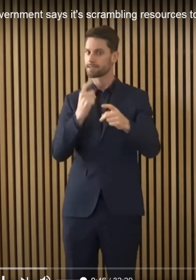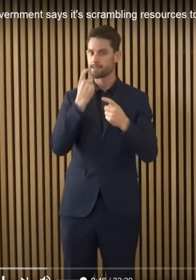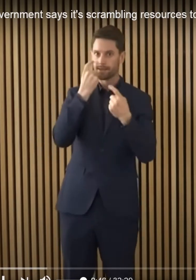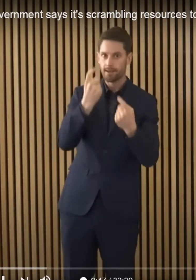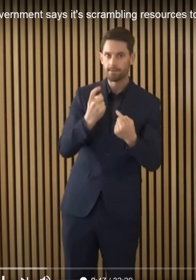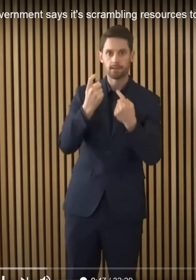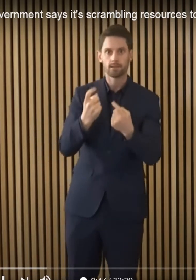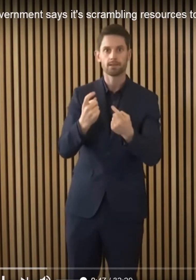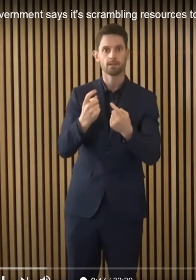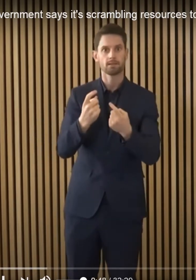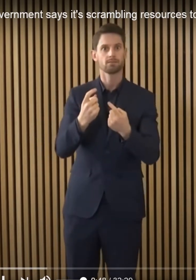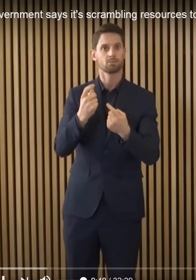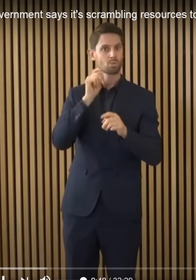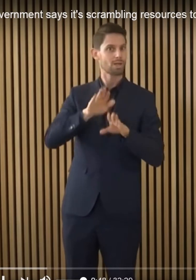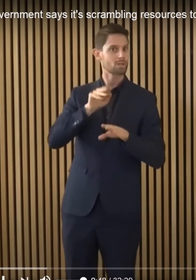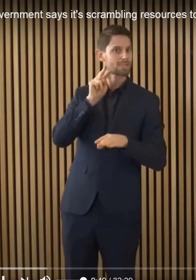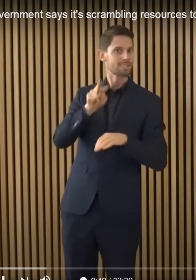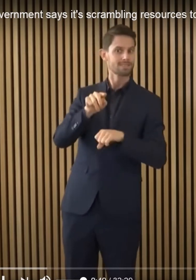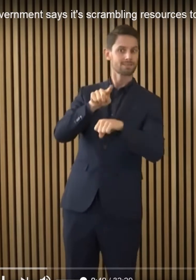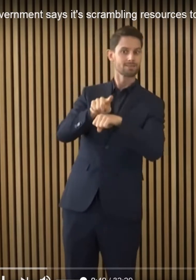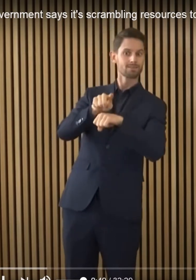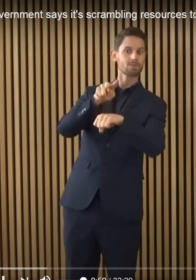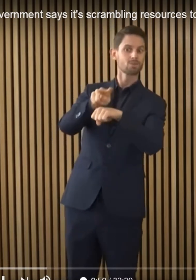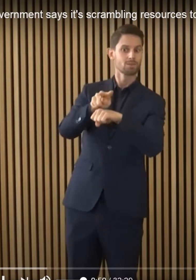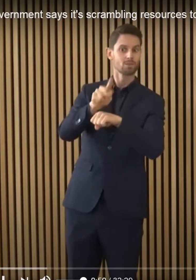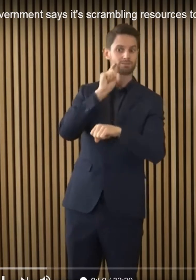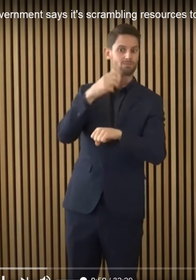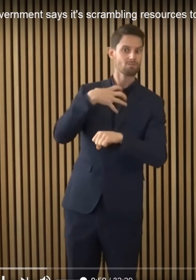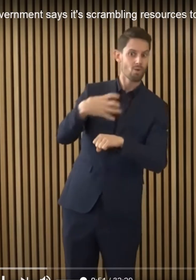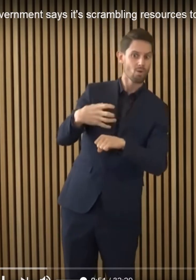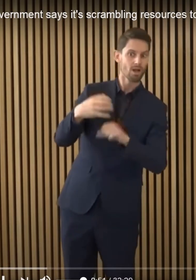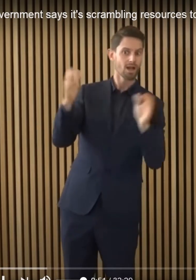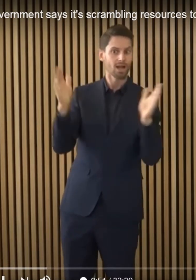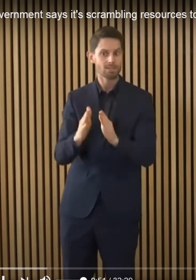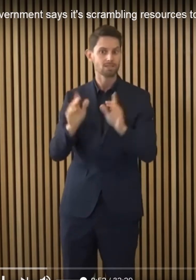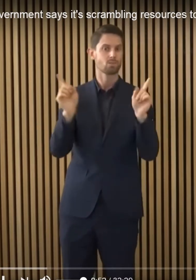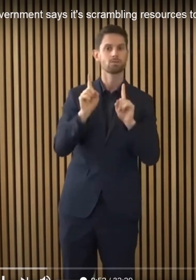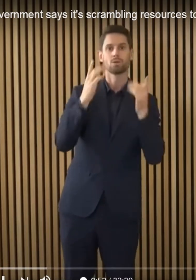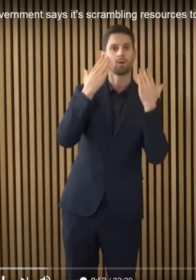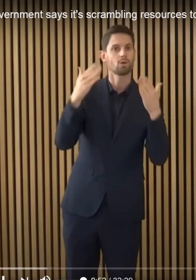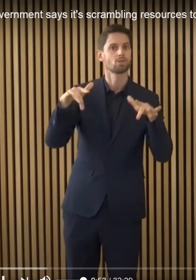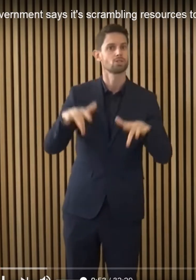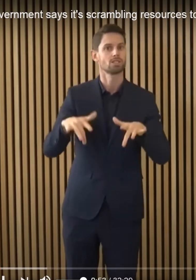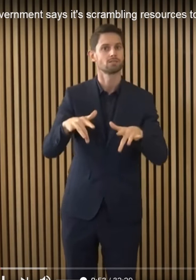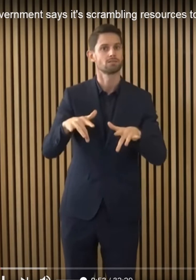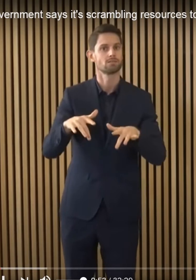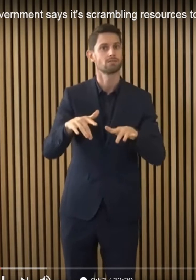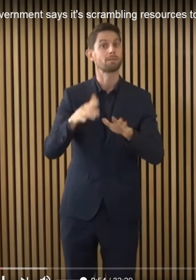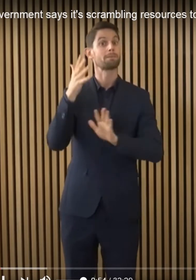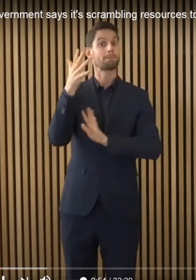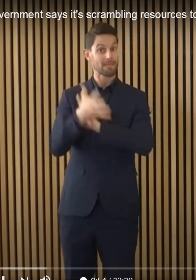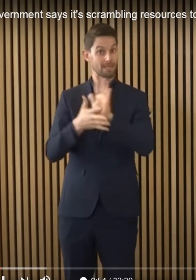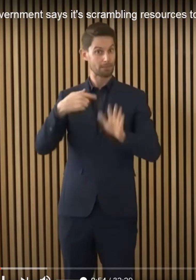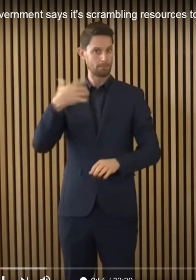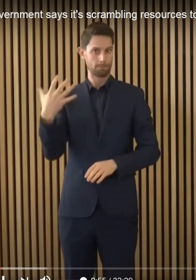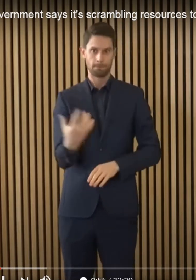significant consequences 1 or 2 weeks from now. And so I think it's important that we are realistic and honest